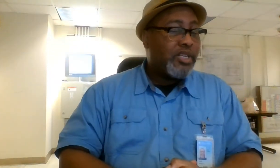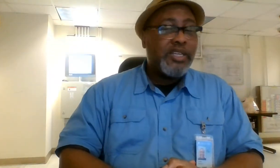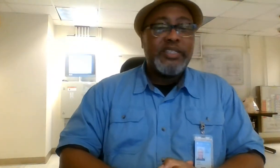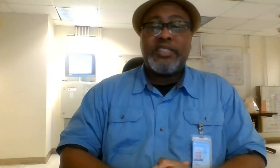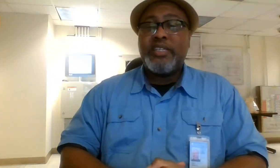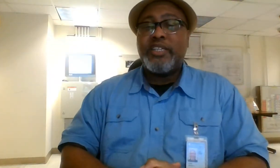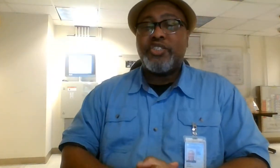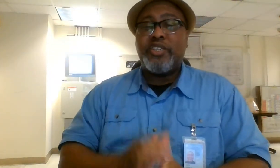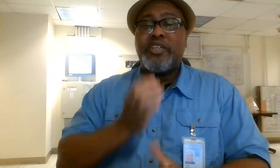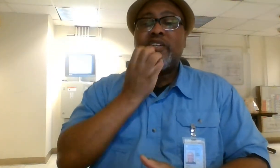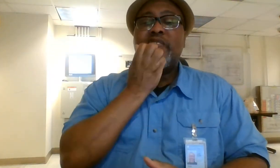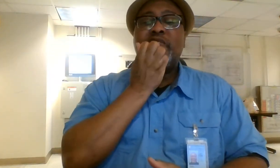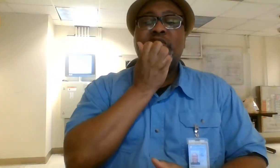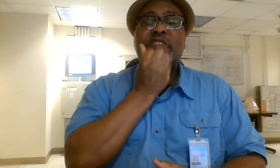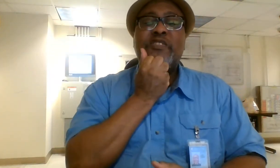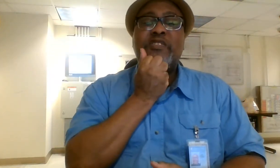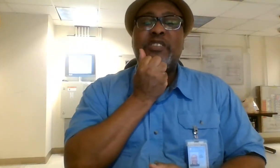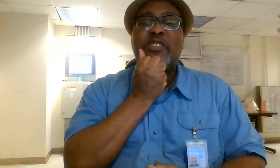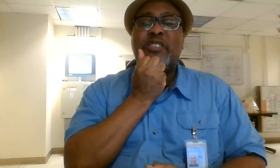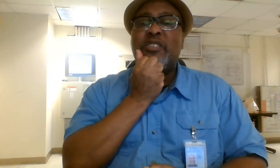Stingy. Stingy.